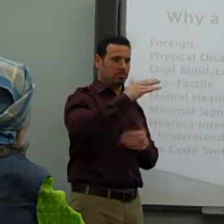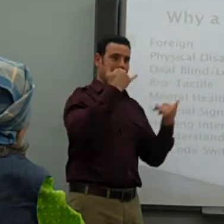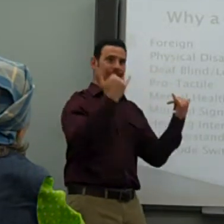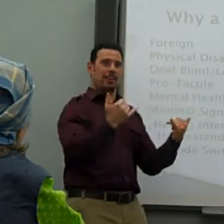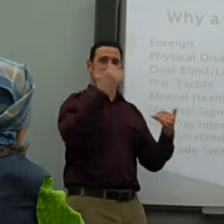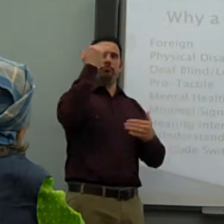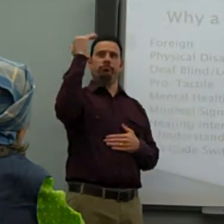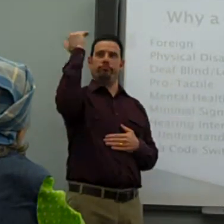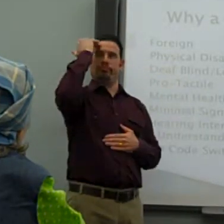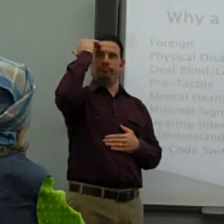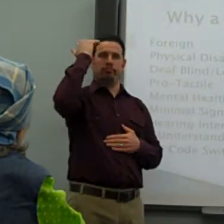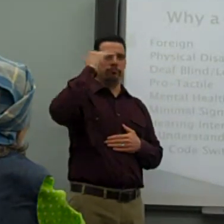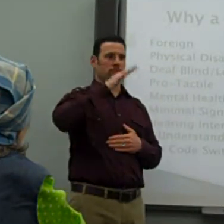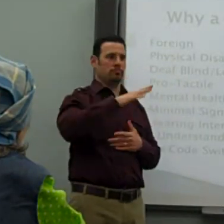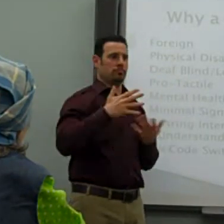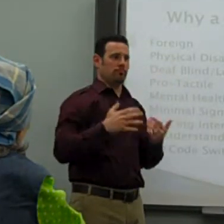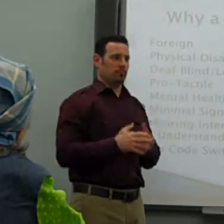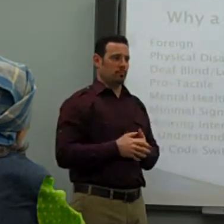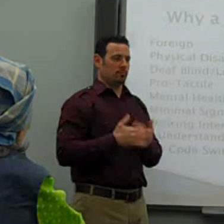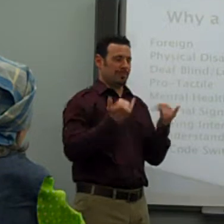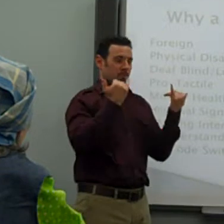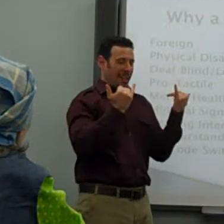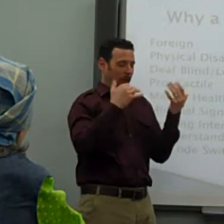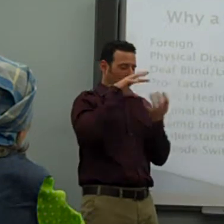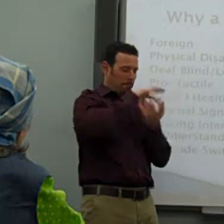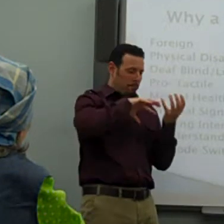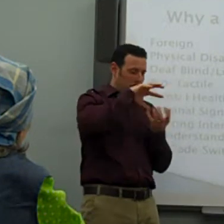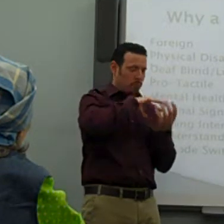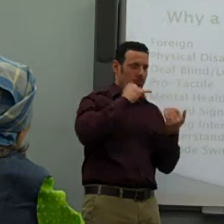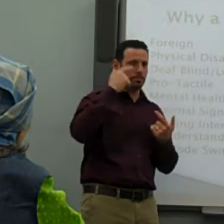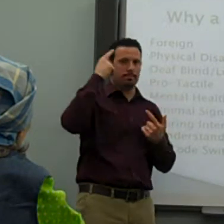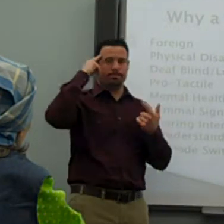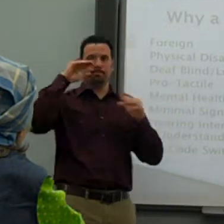can figure out what their level of signing is, how much they understand, how much I can understand.